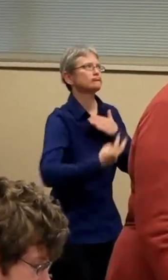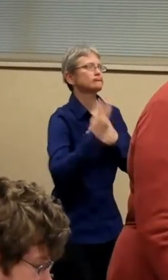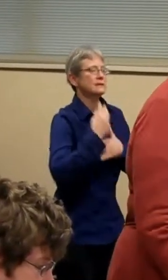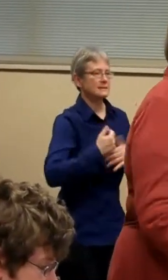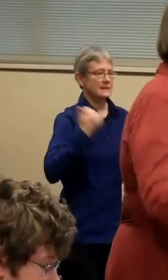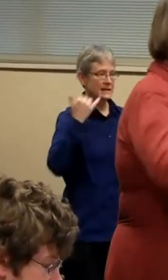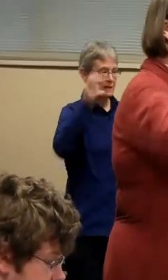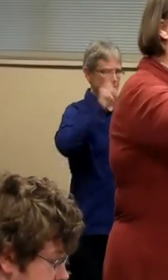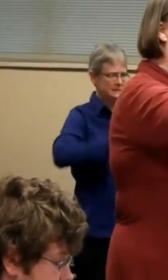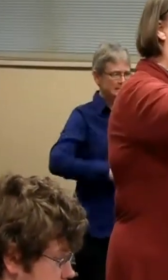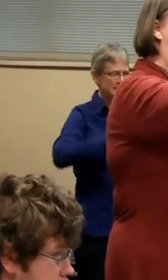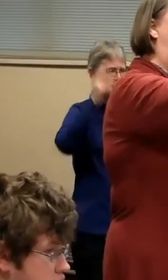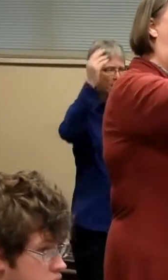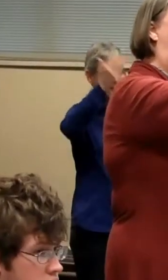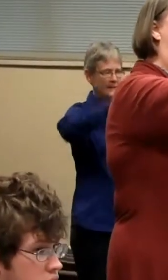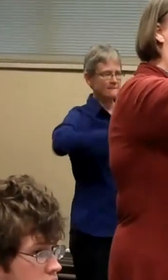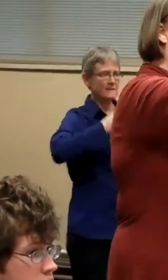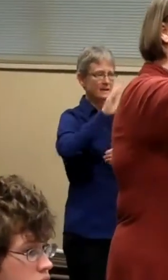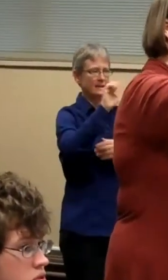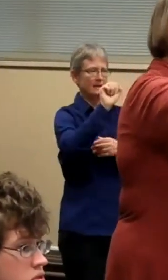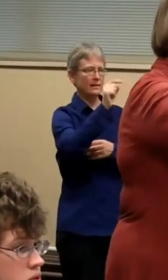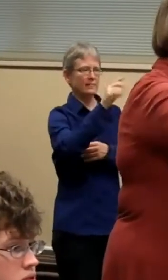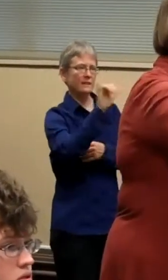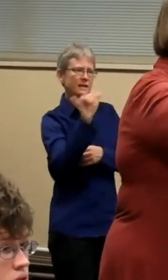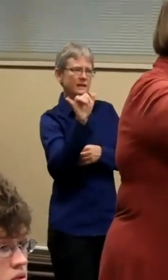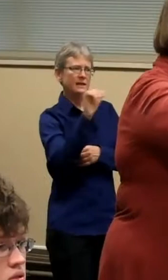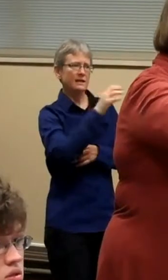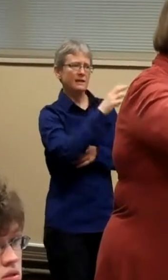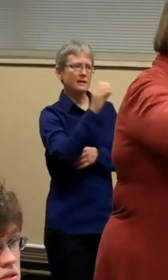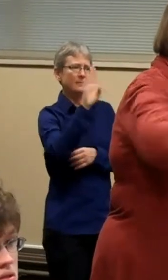going to sit down. I'm going to invite Kathy